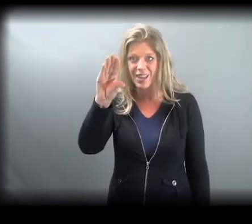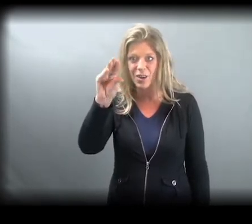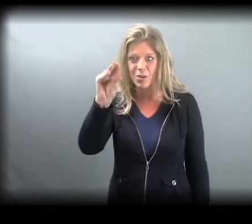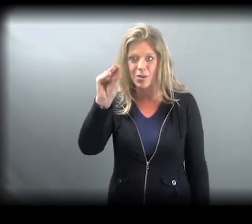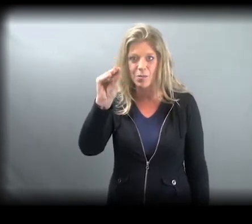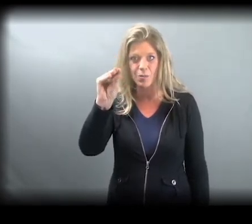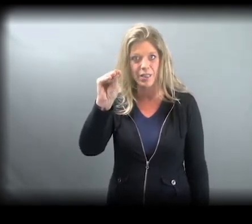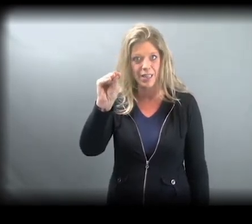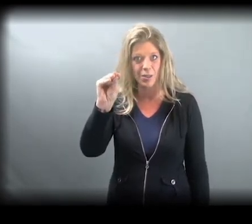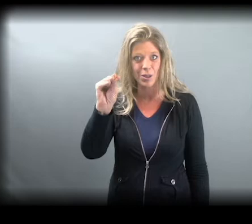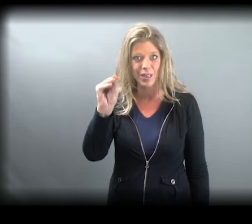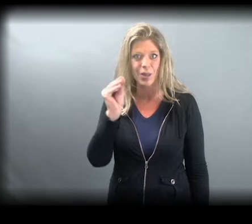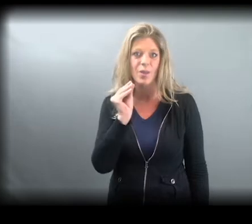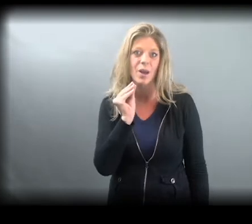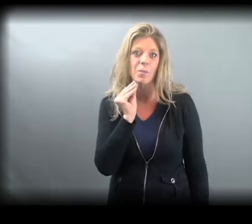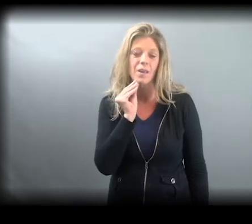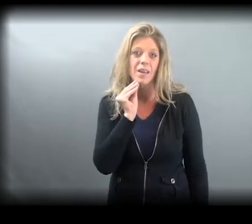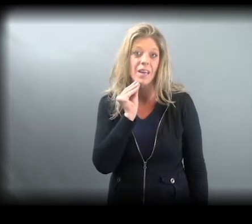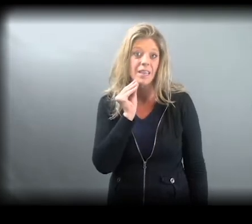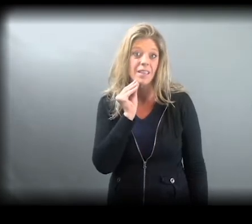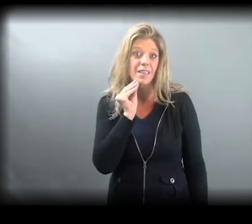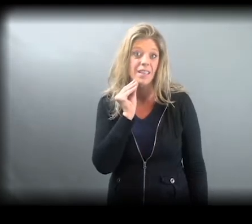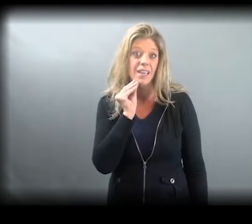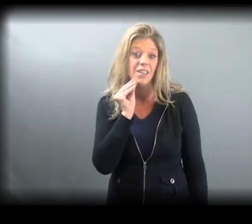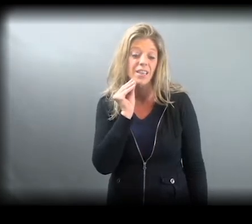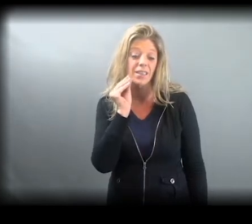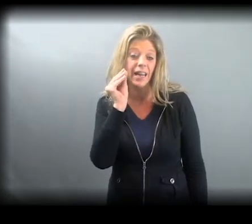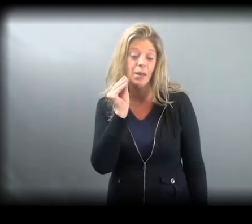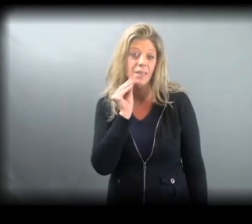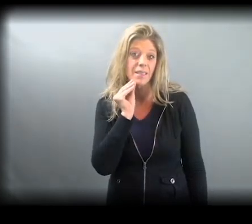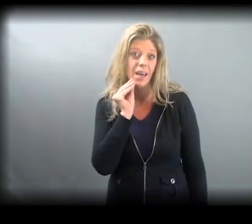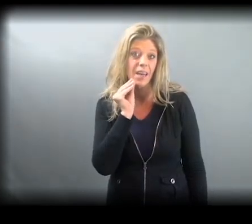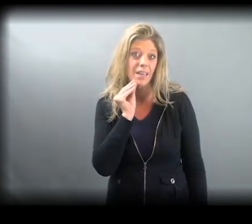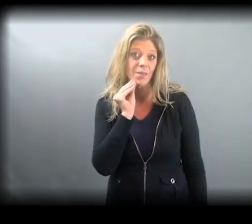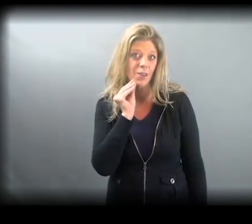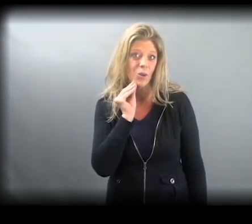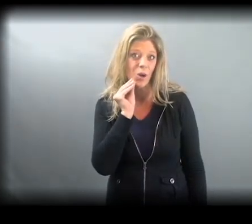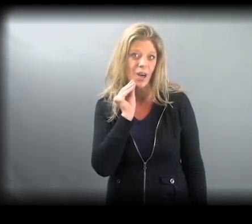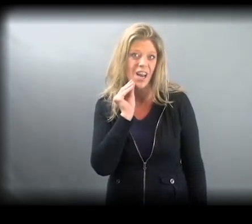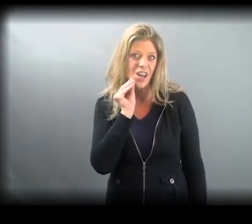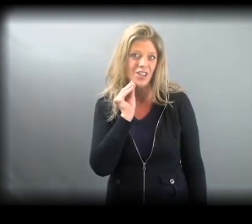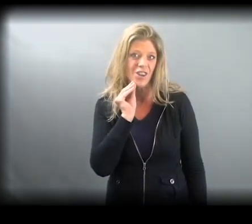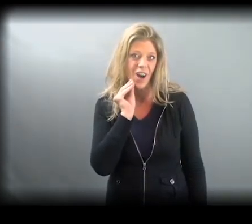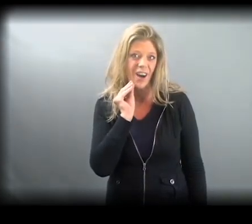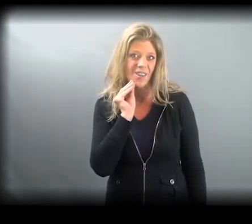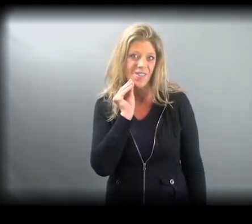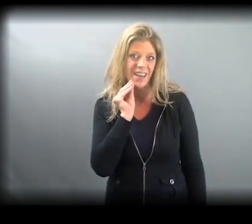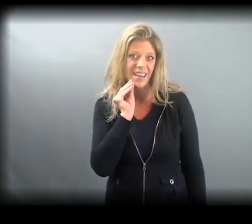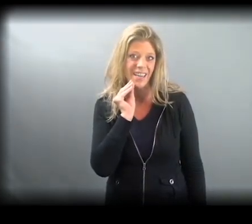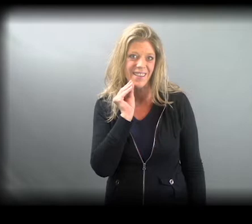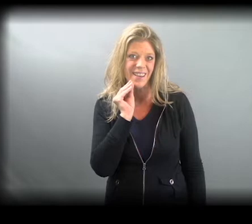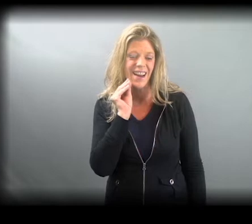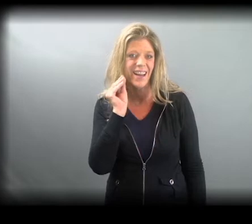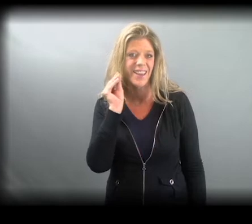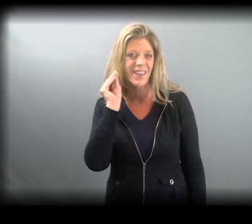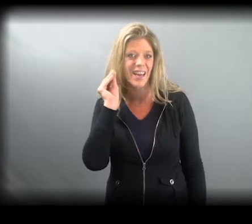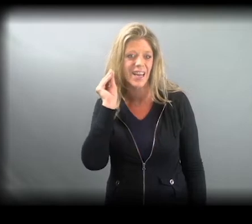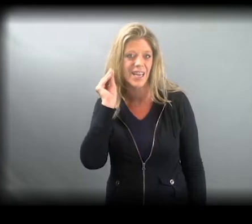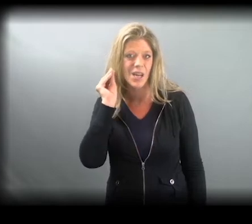together, touch them to your thumb, touch the same side of your jaw right here, and then